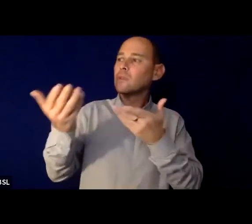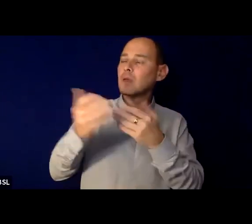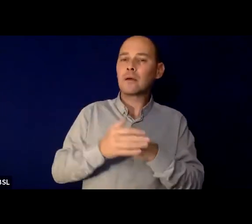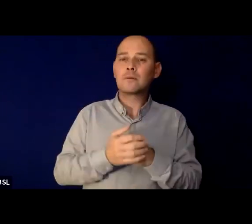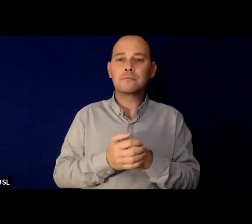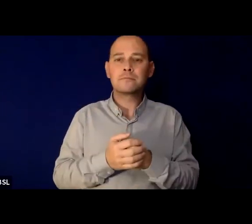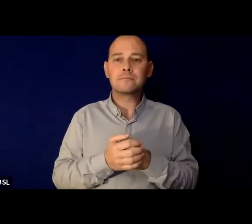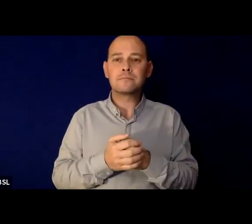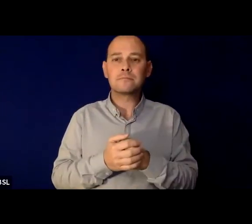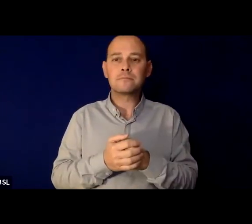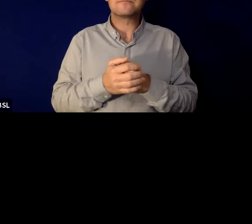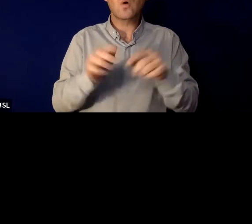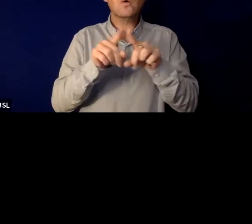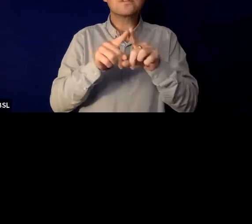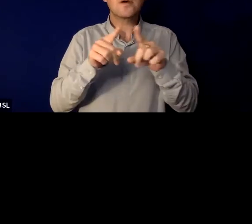and Abbas.